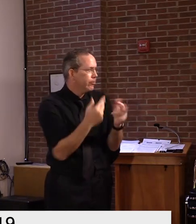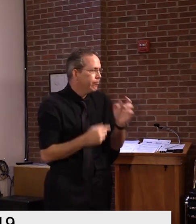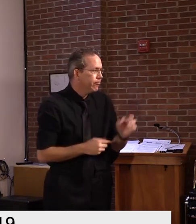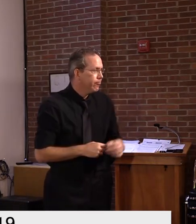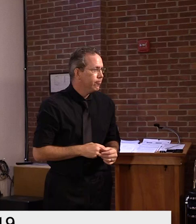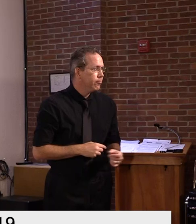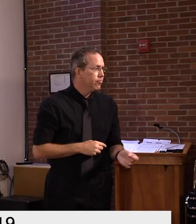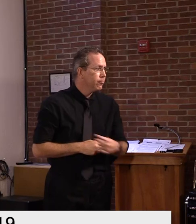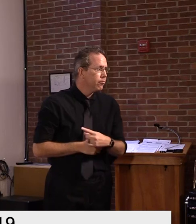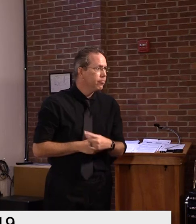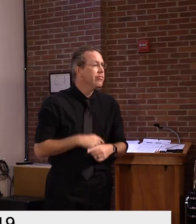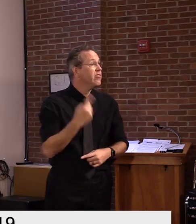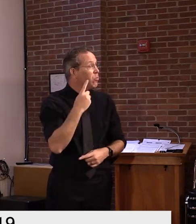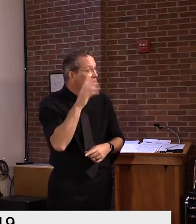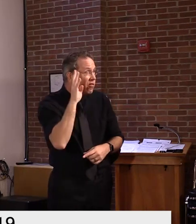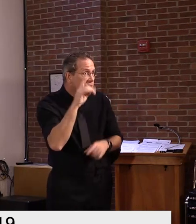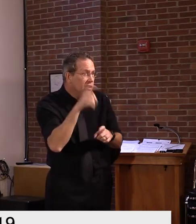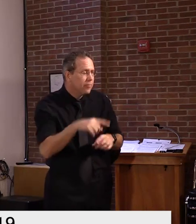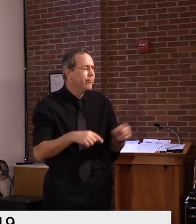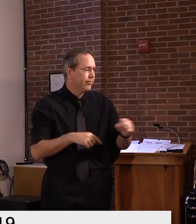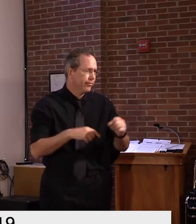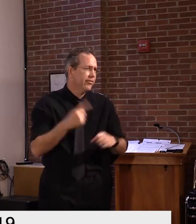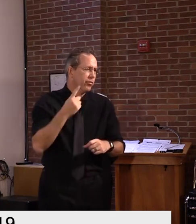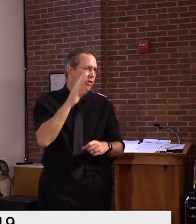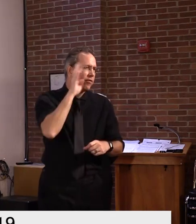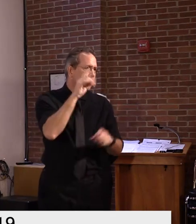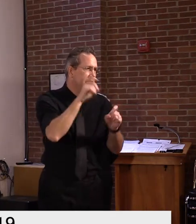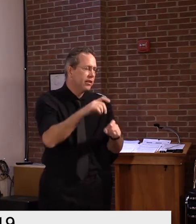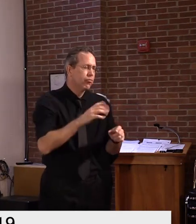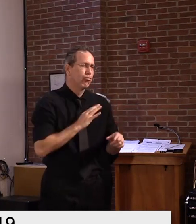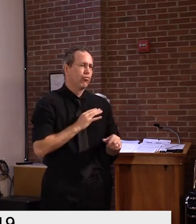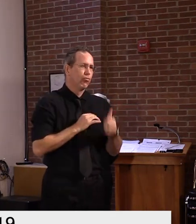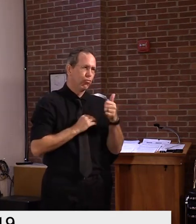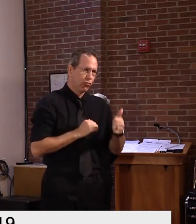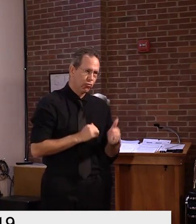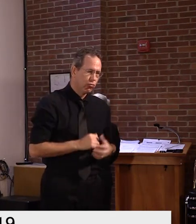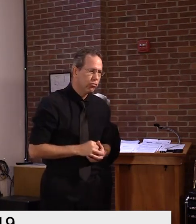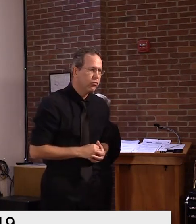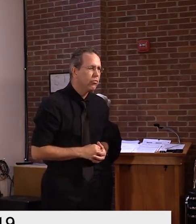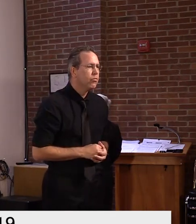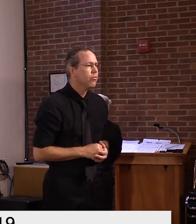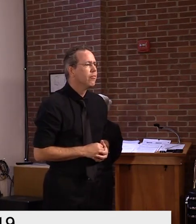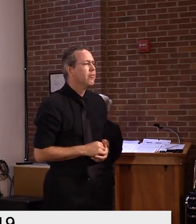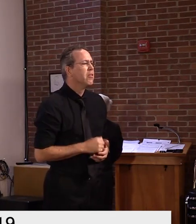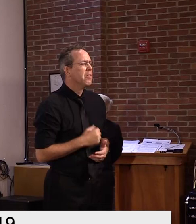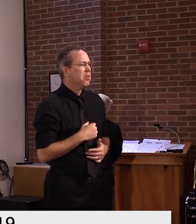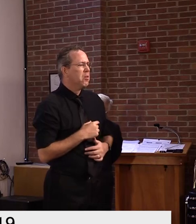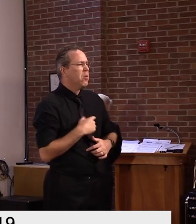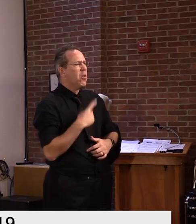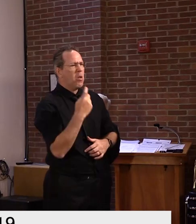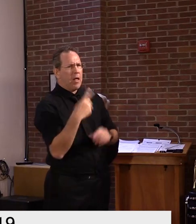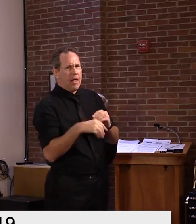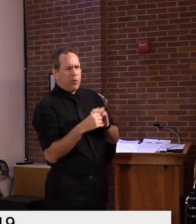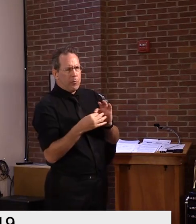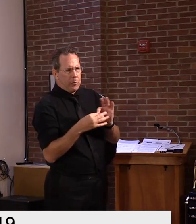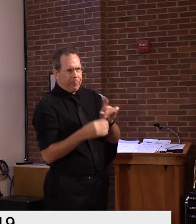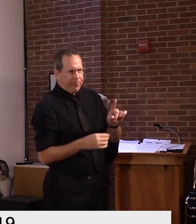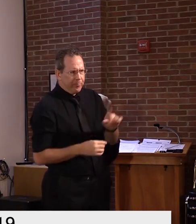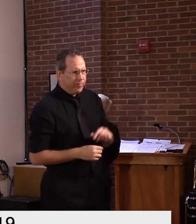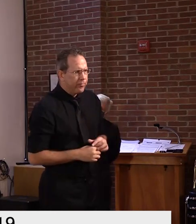for both? Yes. You know, and it will also be interesting, as an aside, to see the